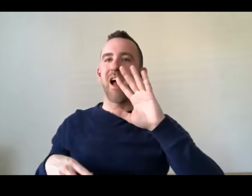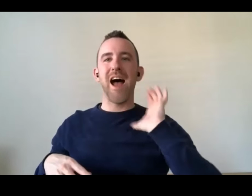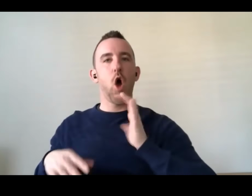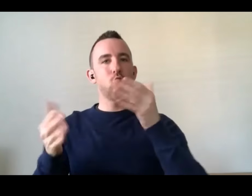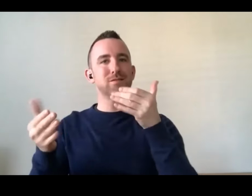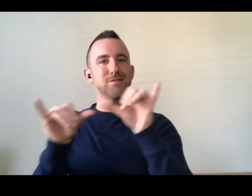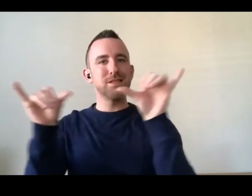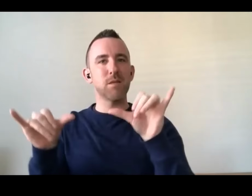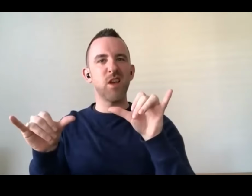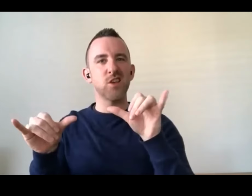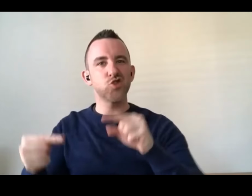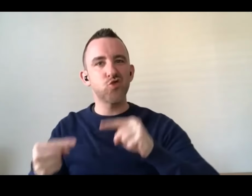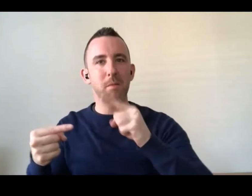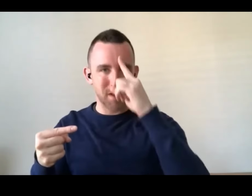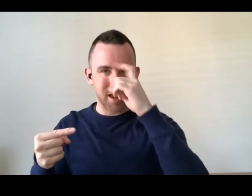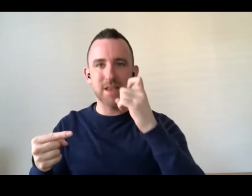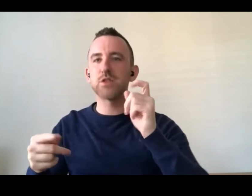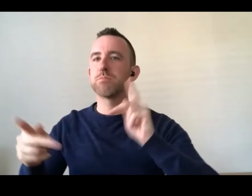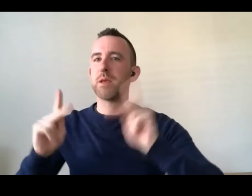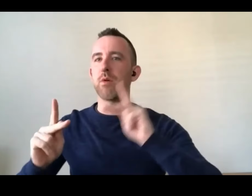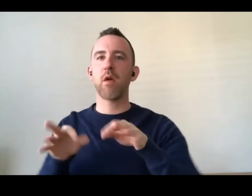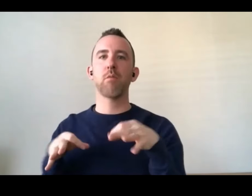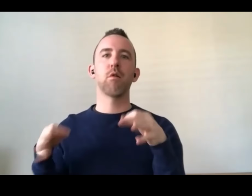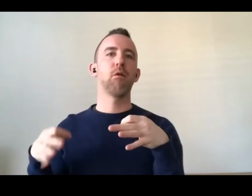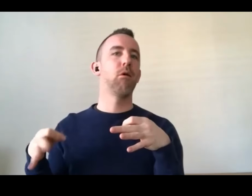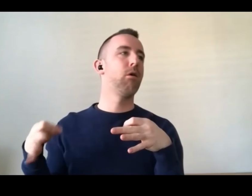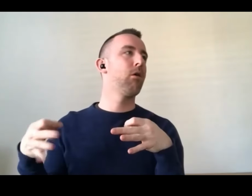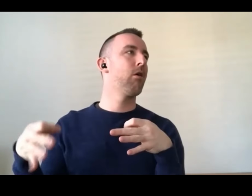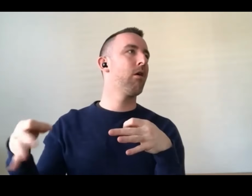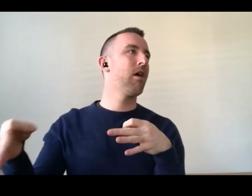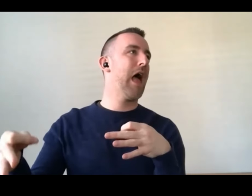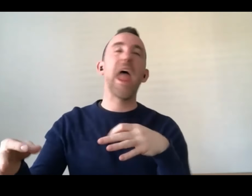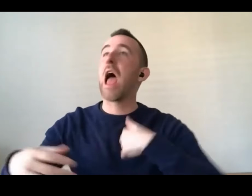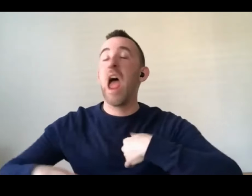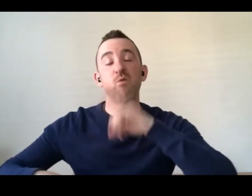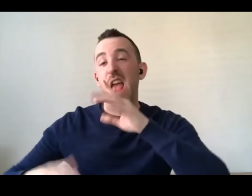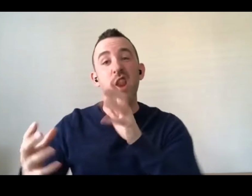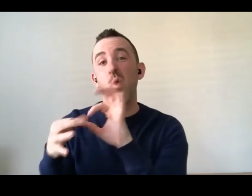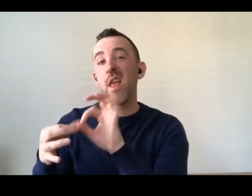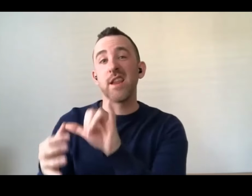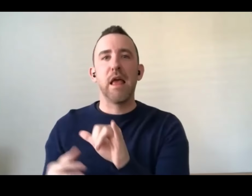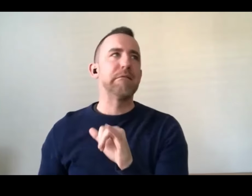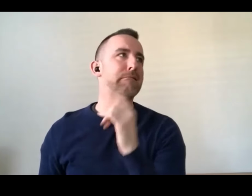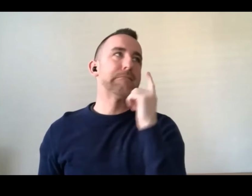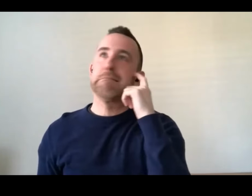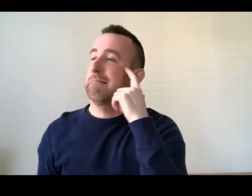these procrastinators. I know nothing about procrastination whatsoever, so I don't relate to that at all, but I've heard about